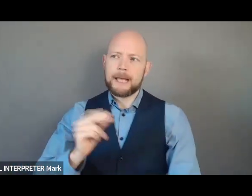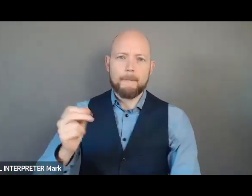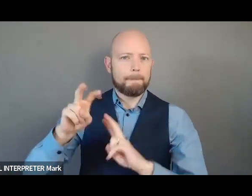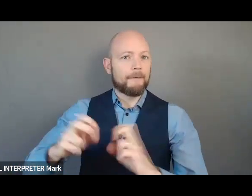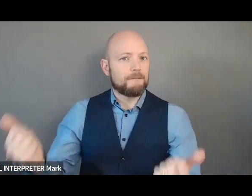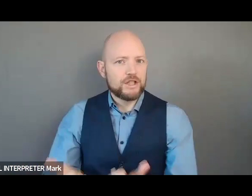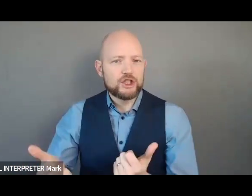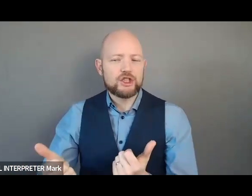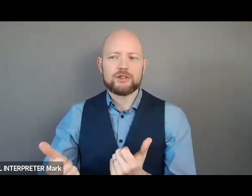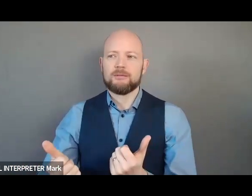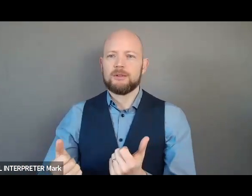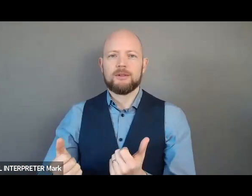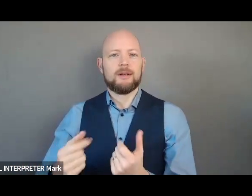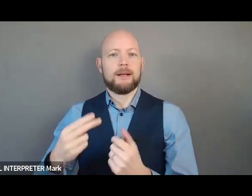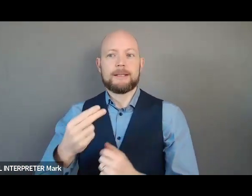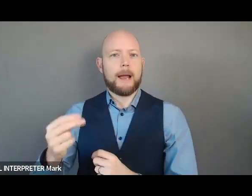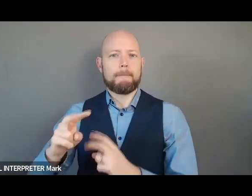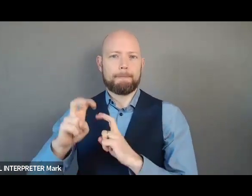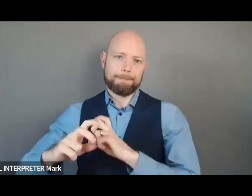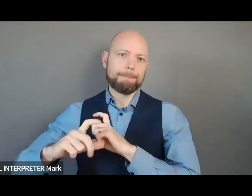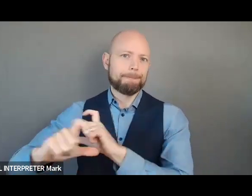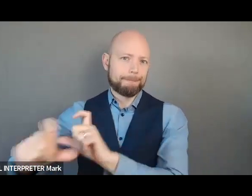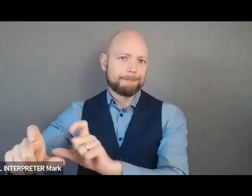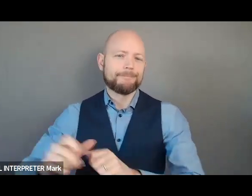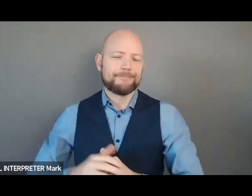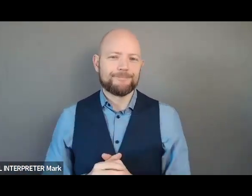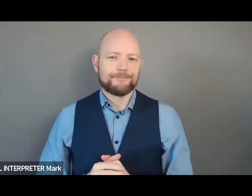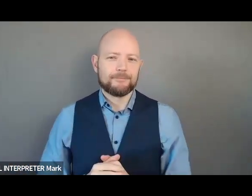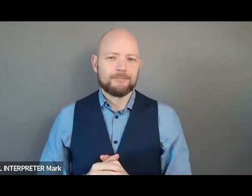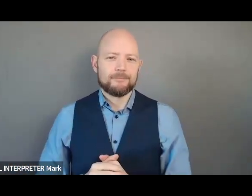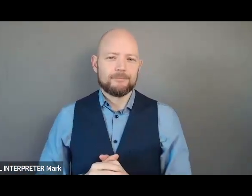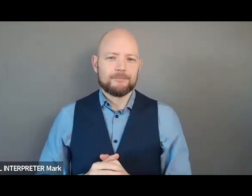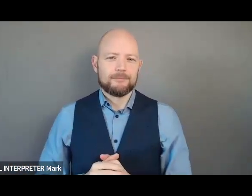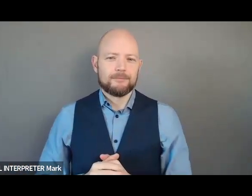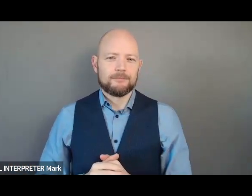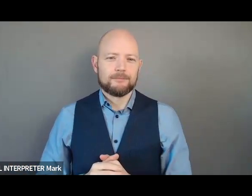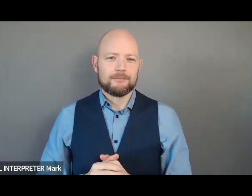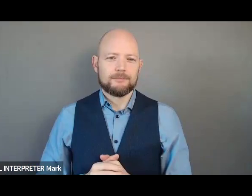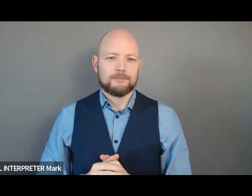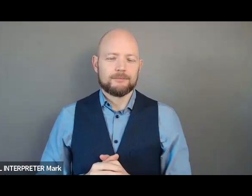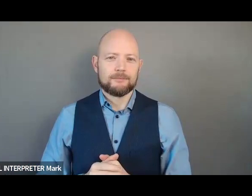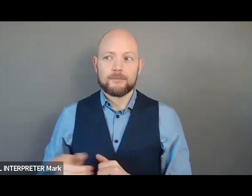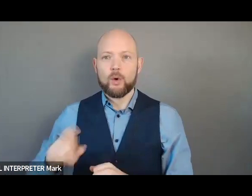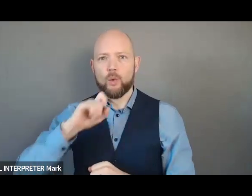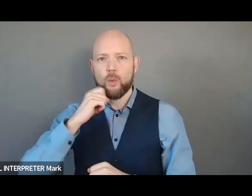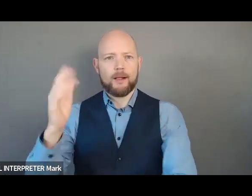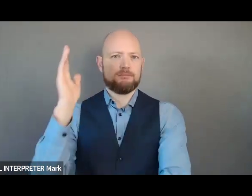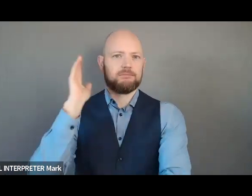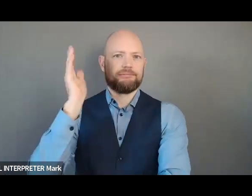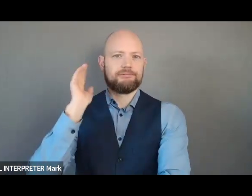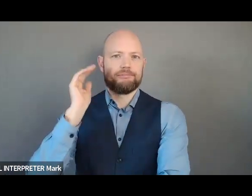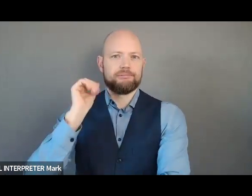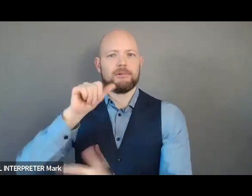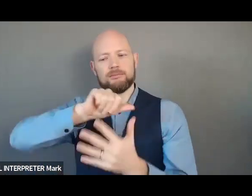to late project in that area. And Preethi is completed a project. So all at various stages.